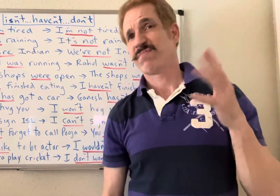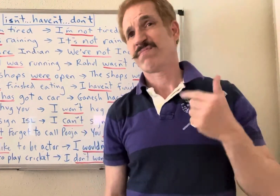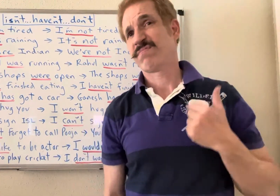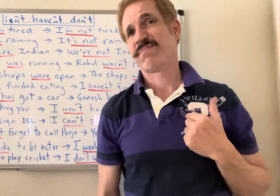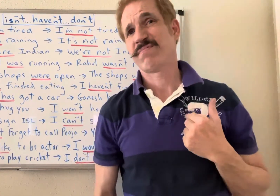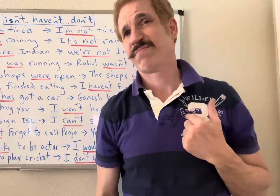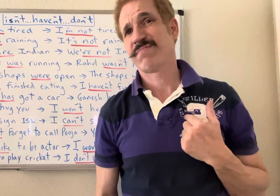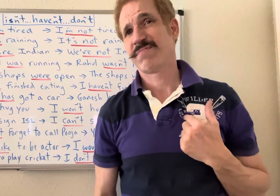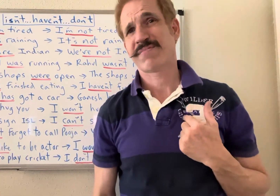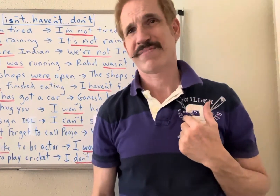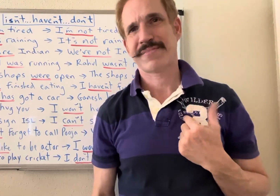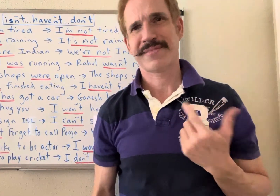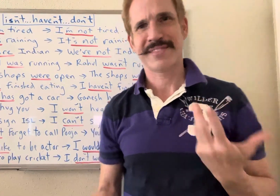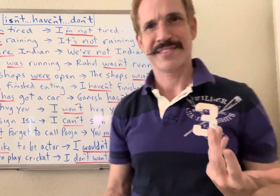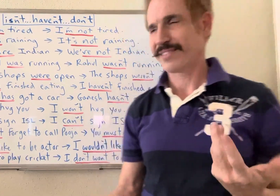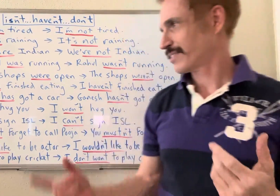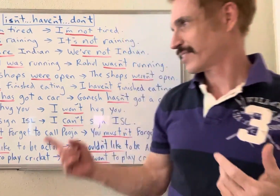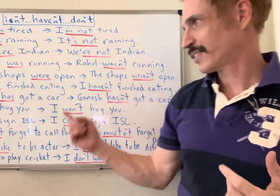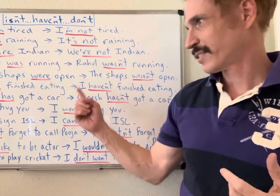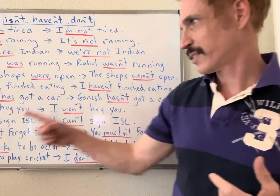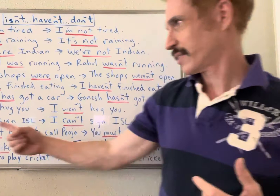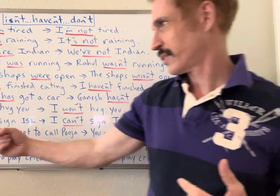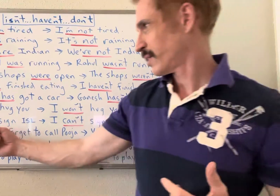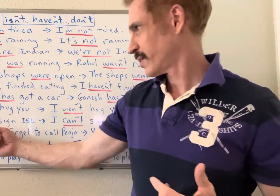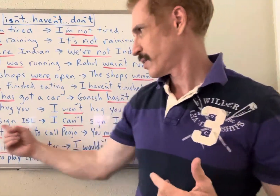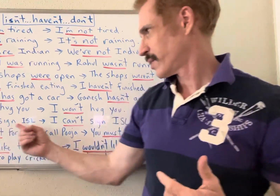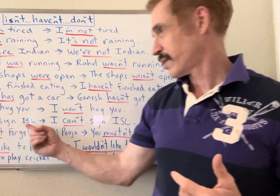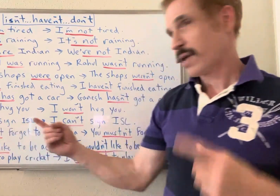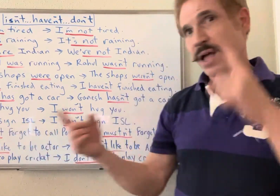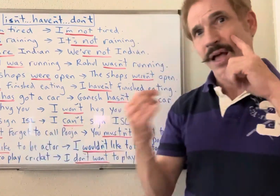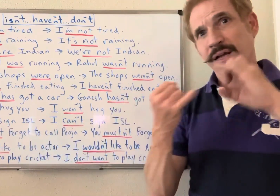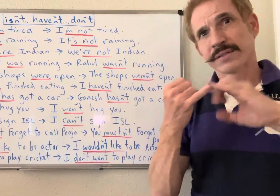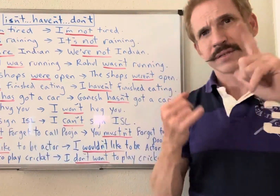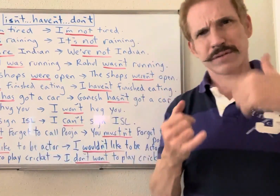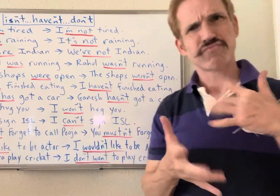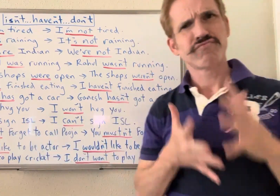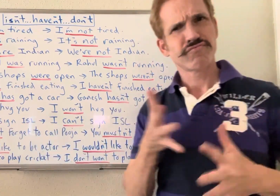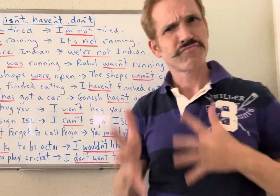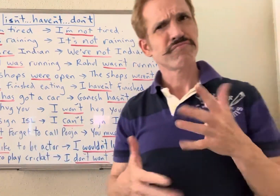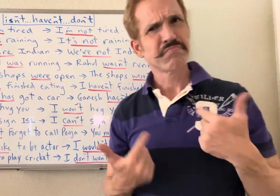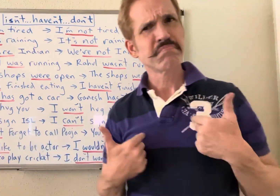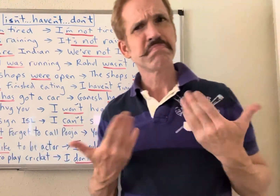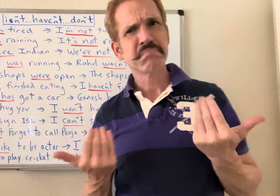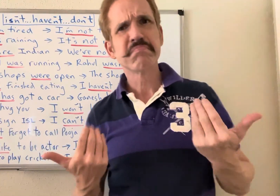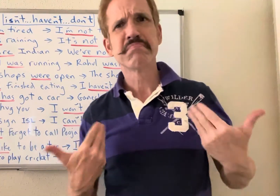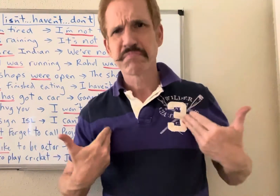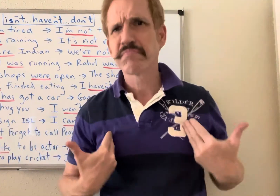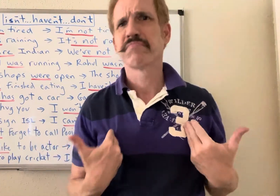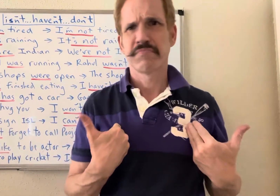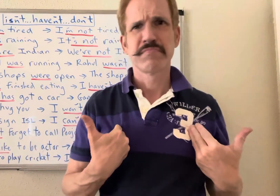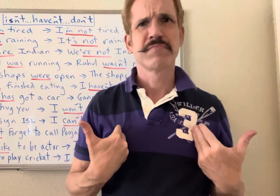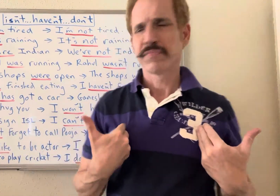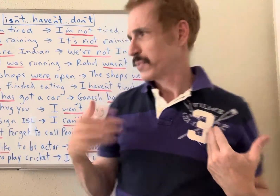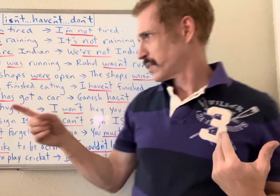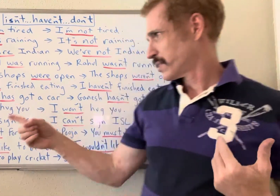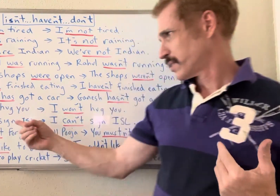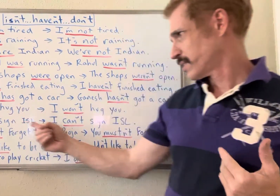sorry, that's not subject to taxation, but it is subject to Social Security tax. So, you